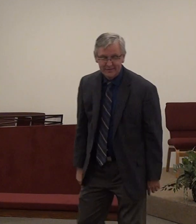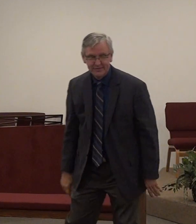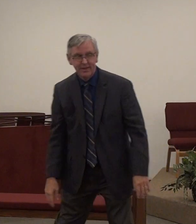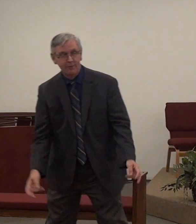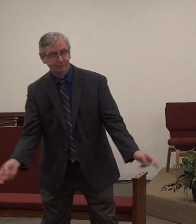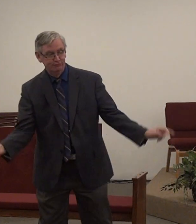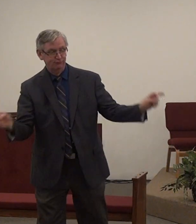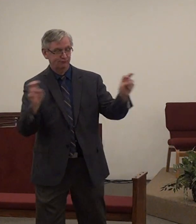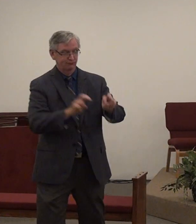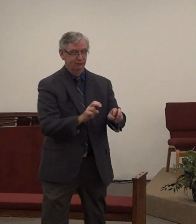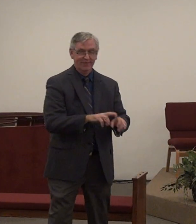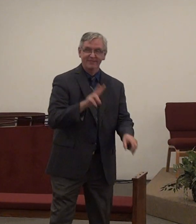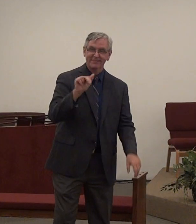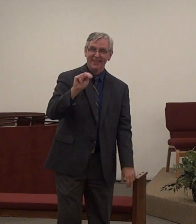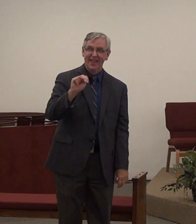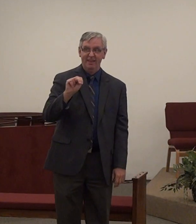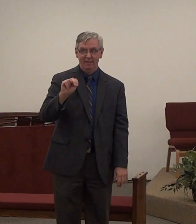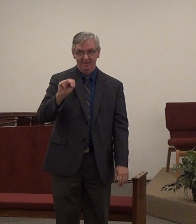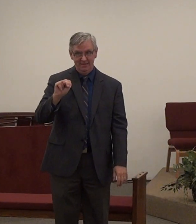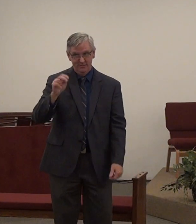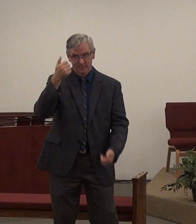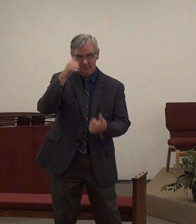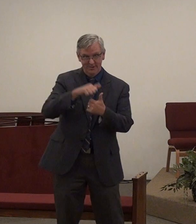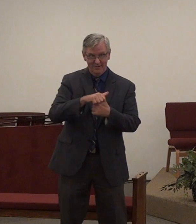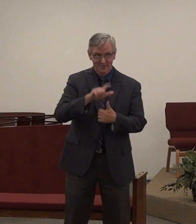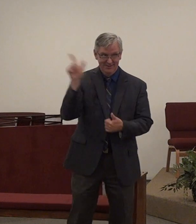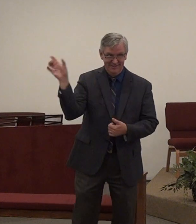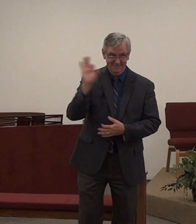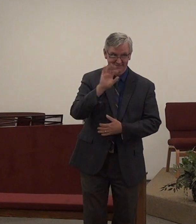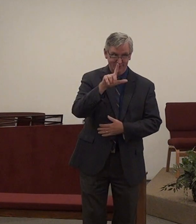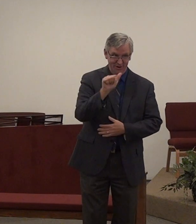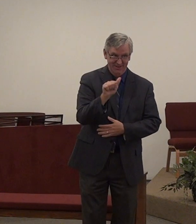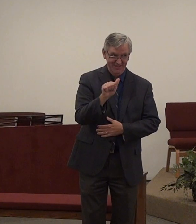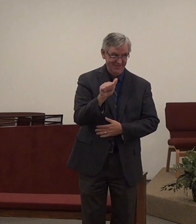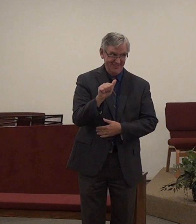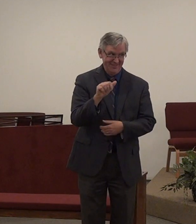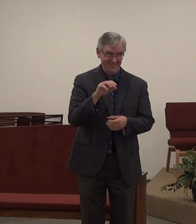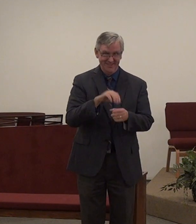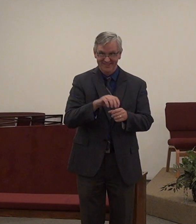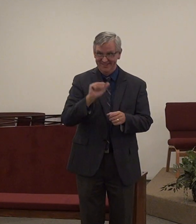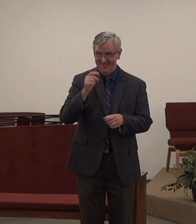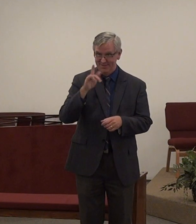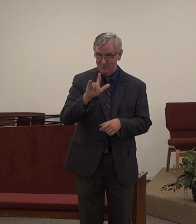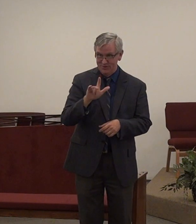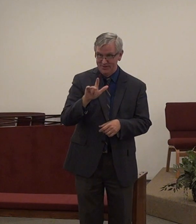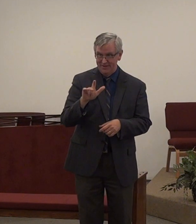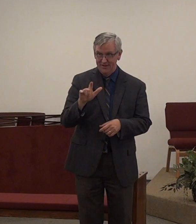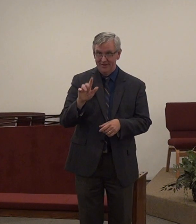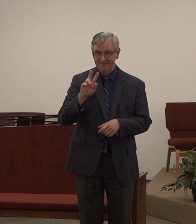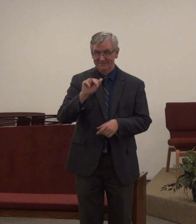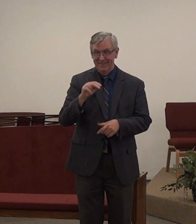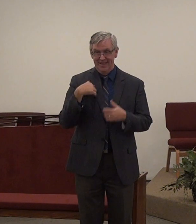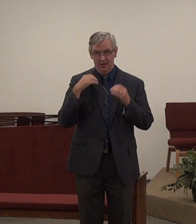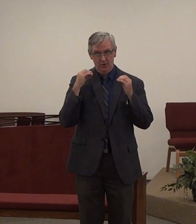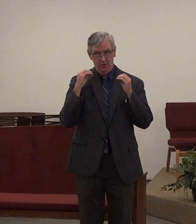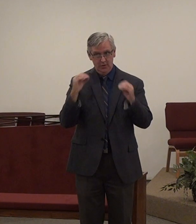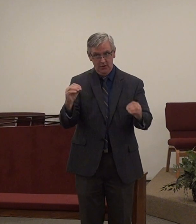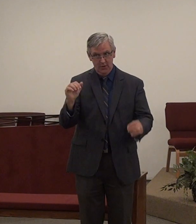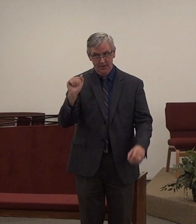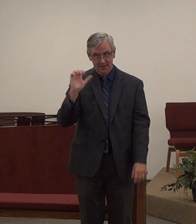And so I said, okay, we'll go after church. So we got in the van for the deaf. Now, I told you, we lived in Florida. It was April.